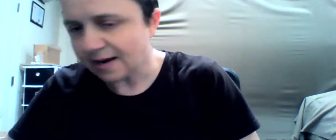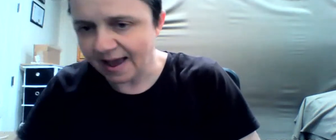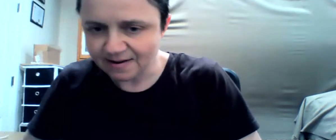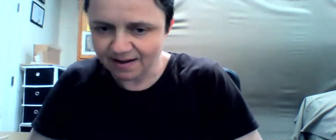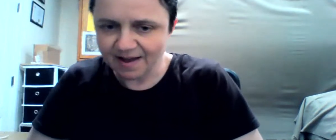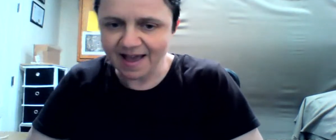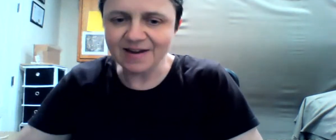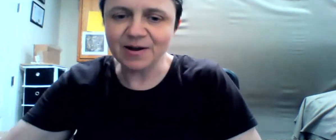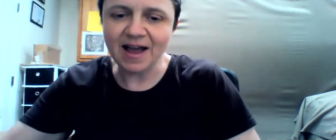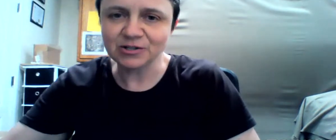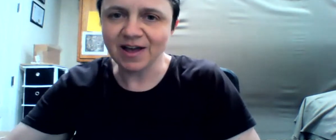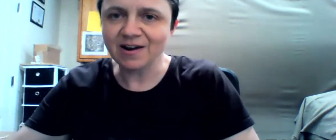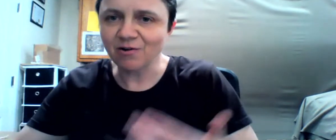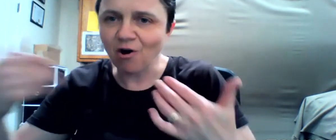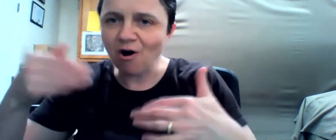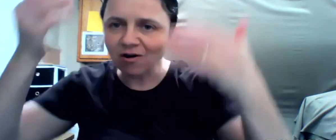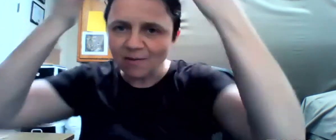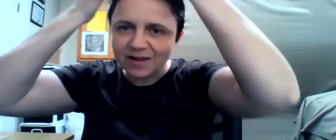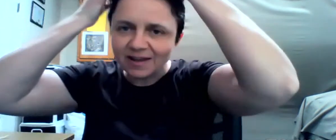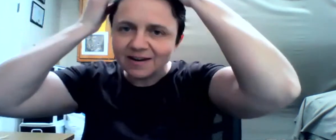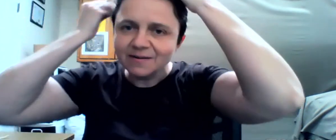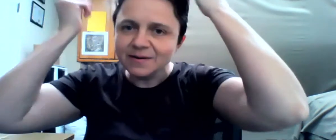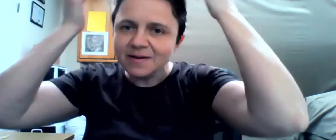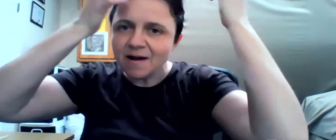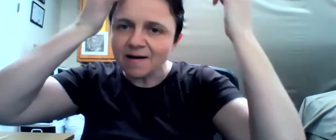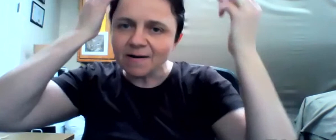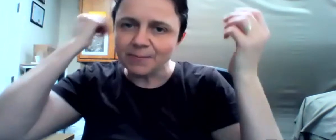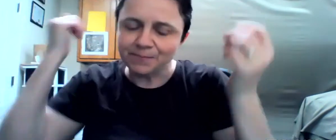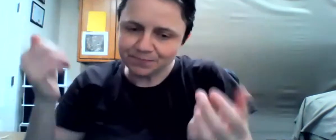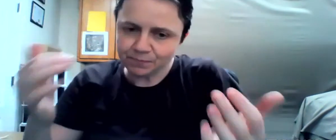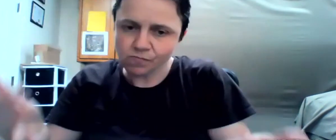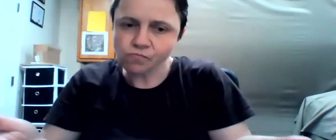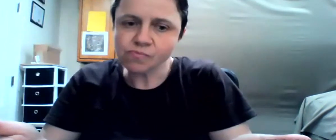me a text, and I actually had a call coming in